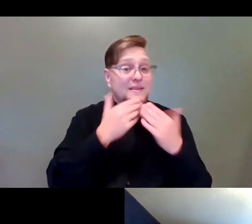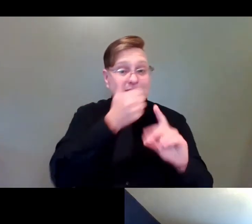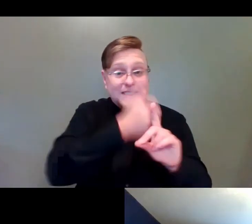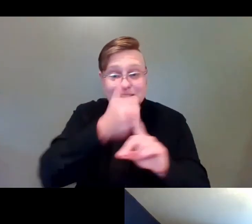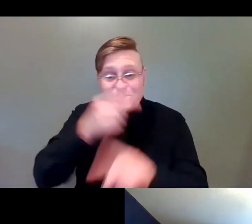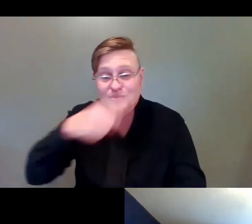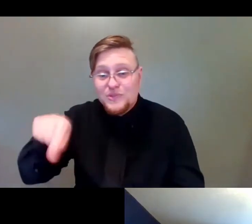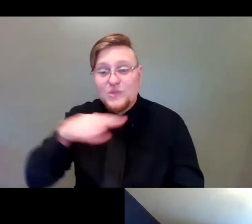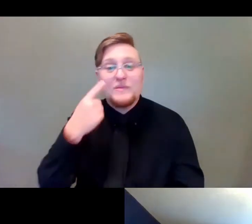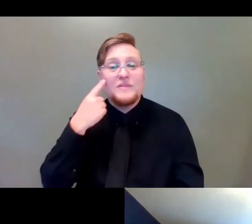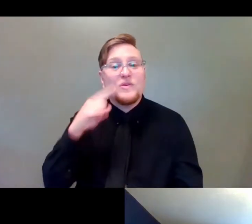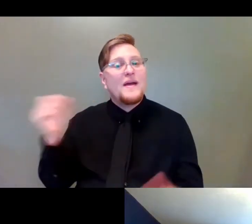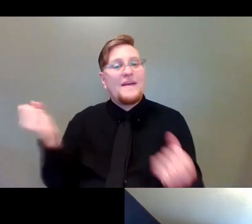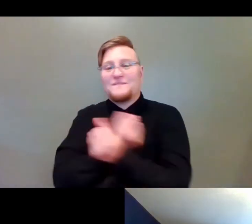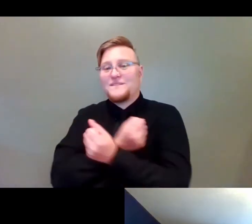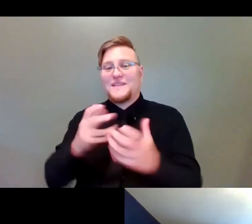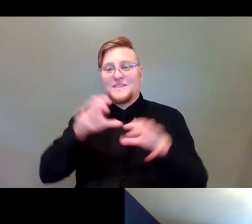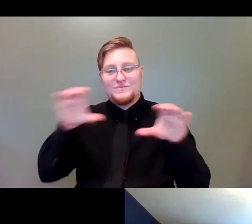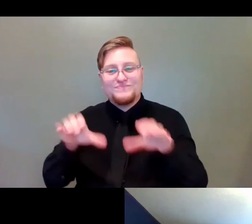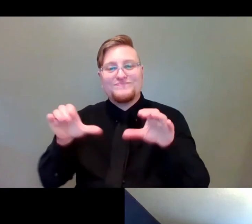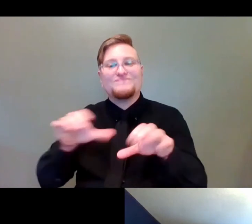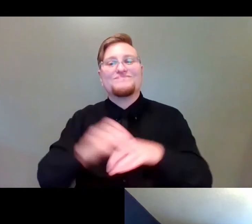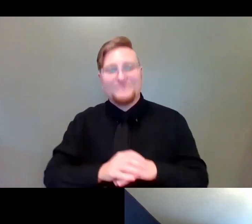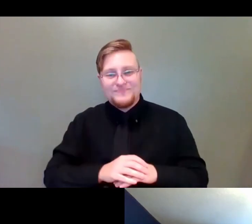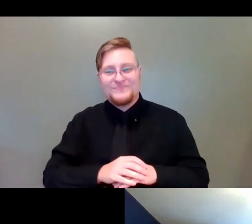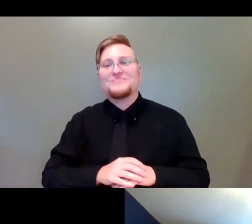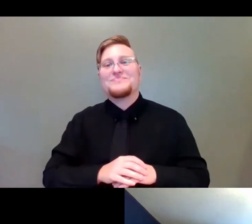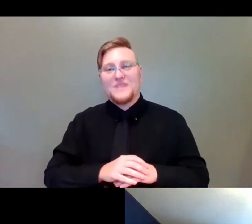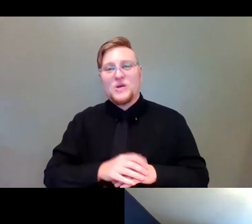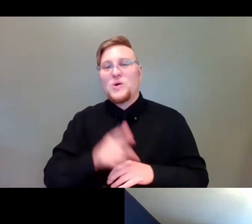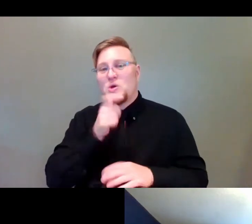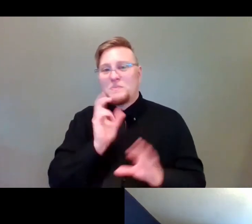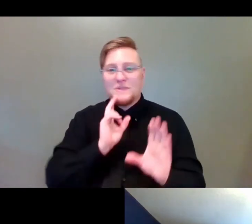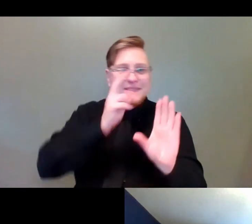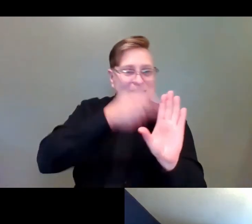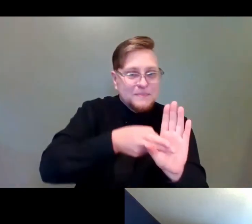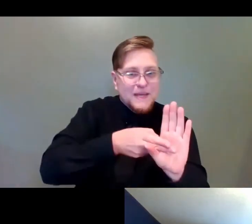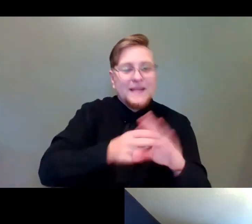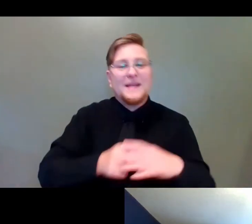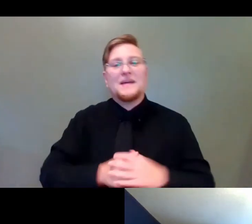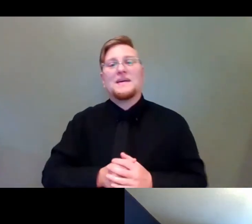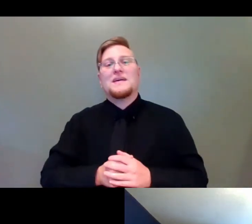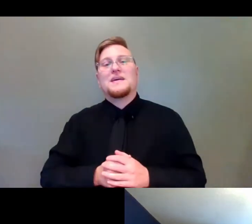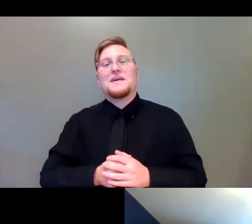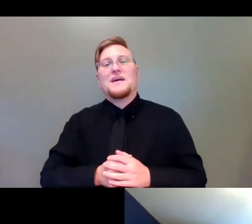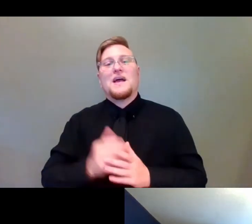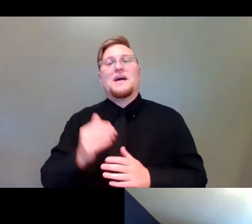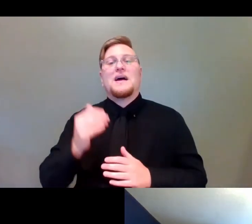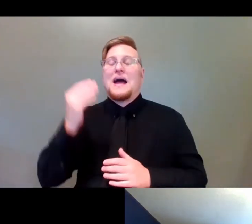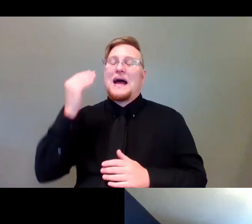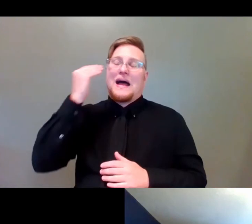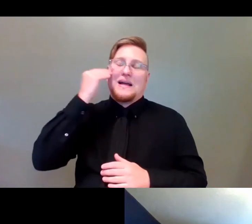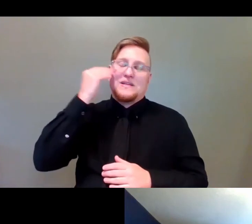for all that you do, and anyone who's participating in this. I know these are difficult